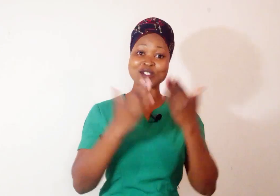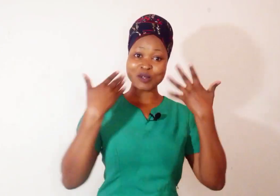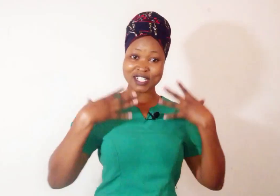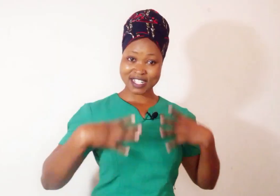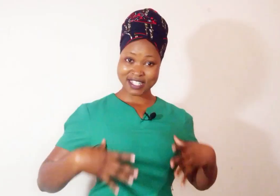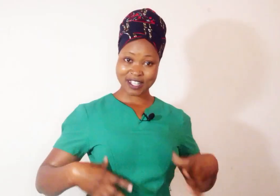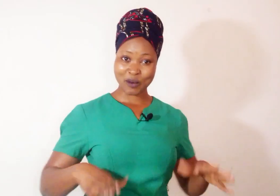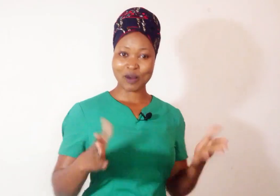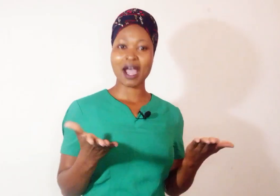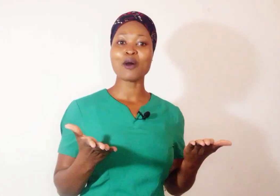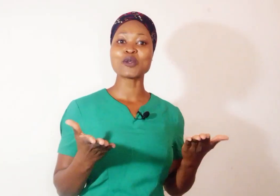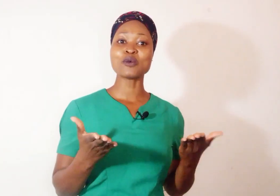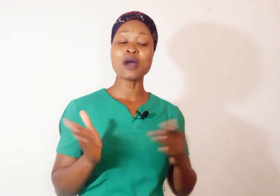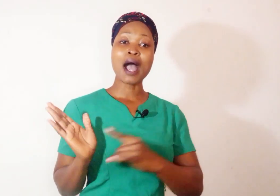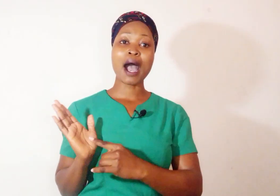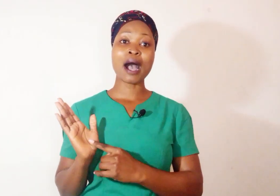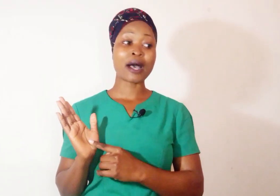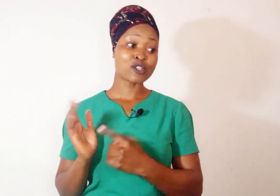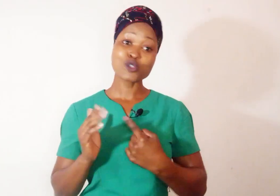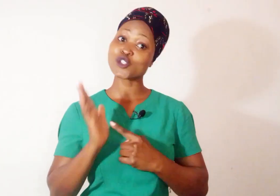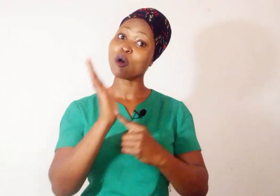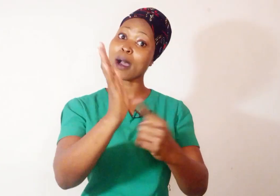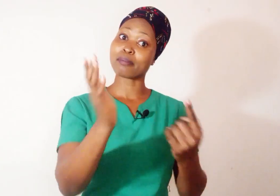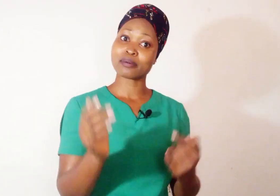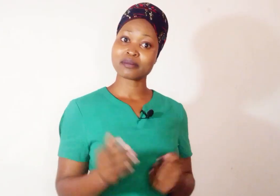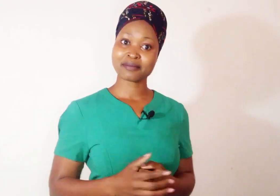your dressing code, how you show up.